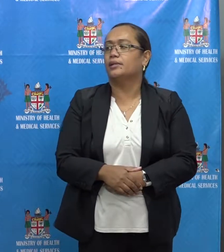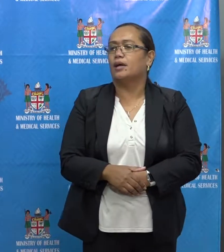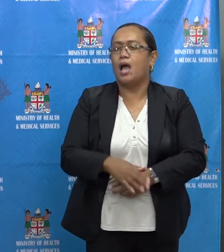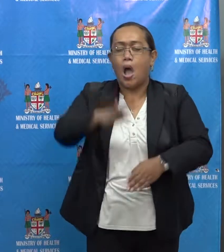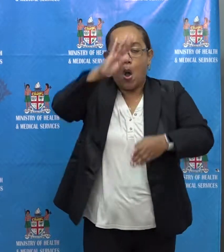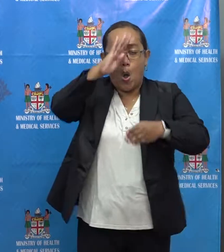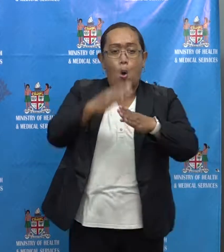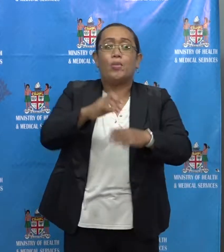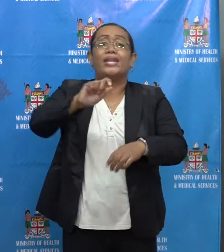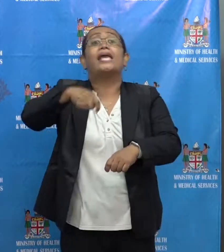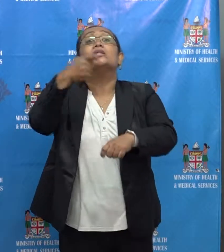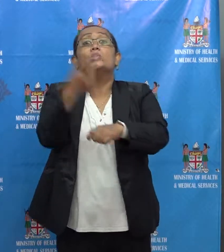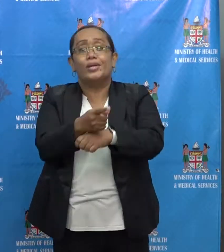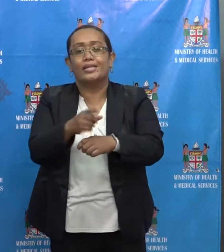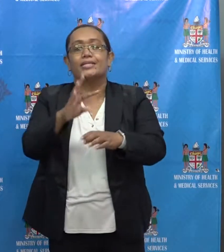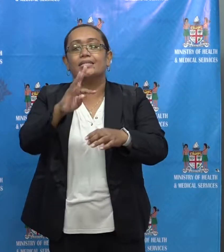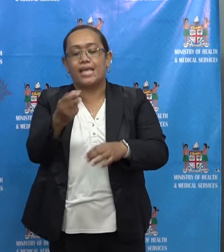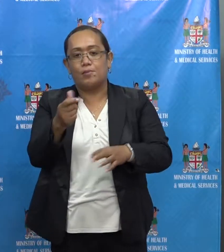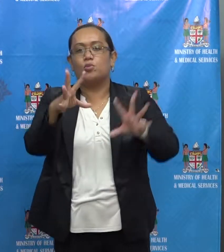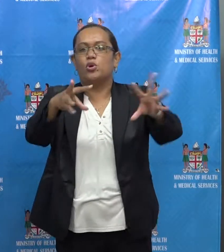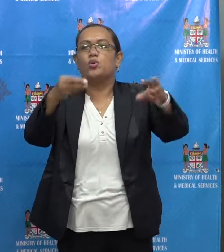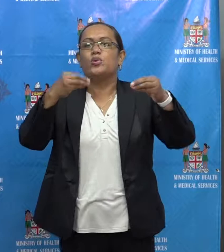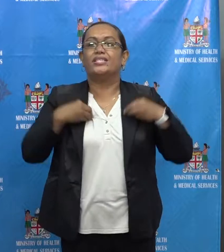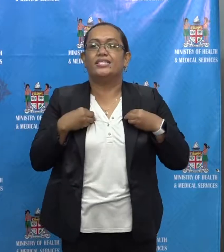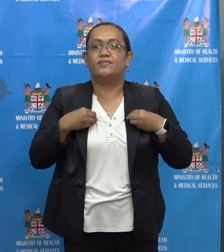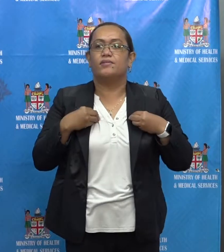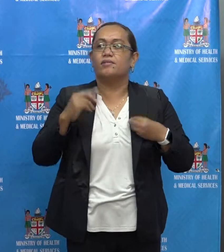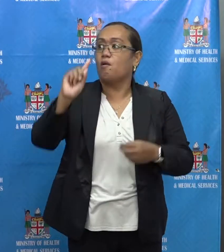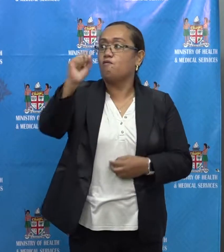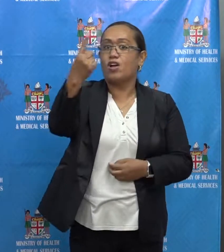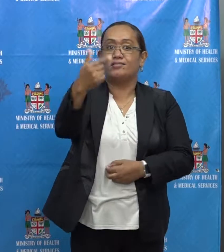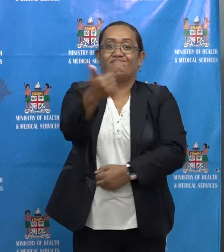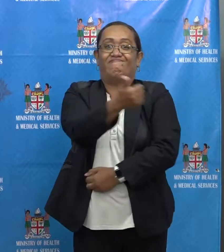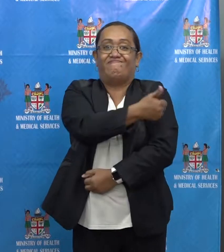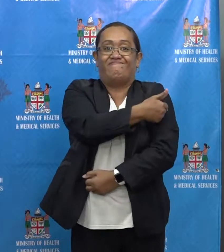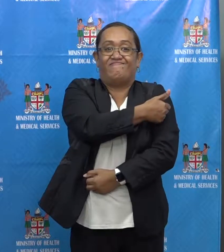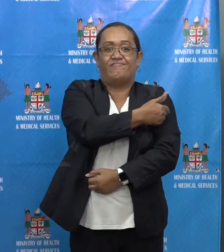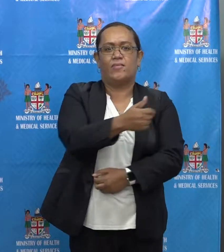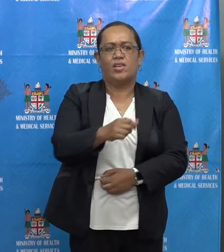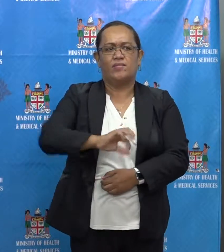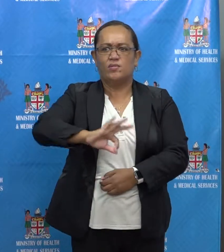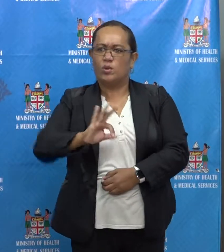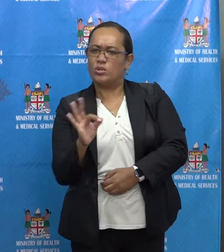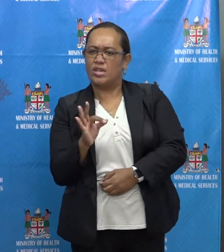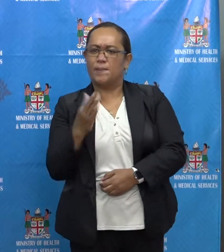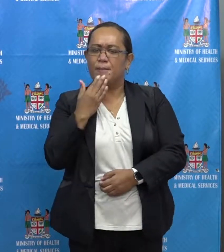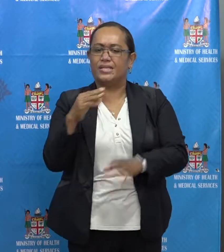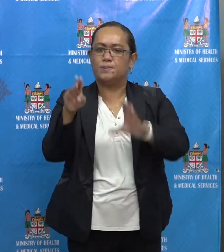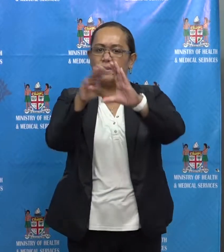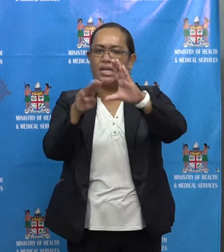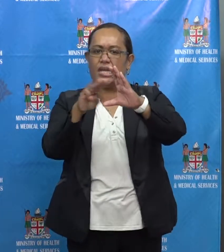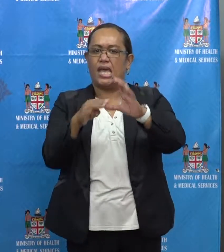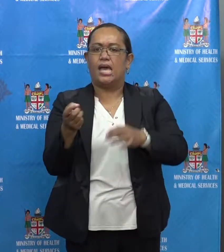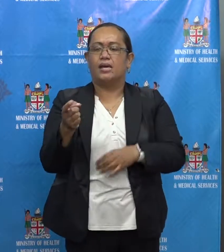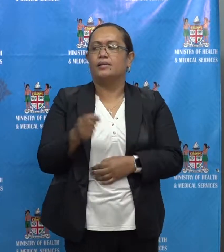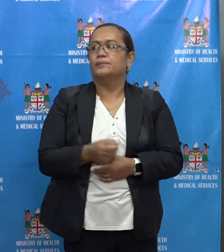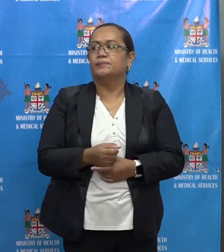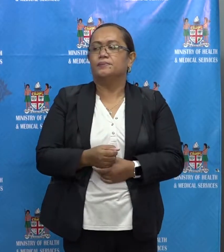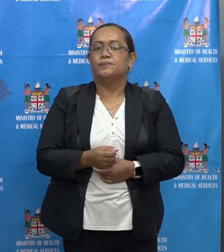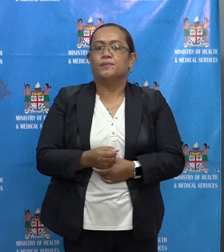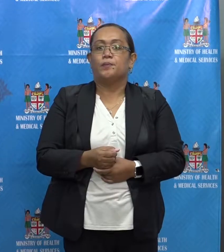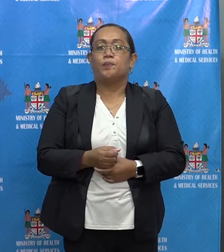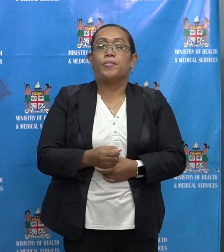time next week, you'll be joining us in receiving your first dose if you haven't got it. To the rest of